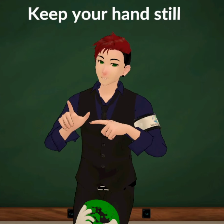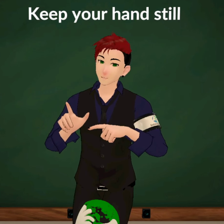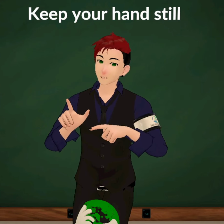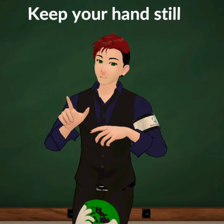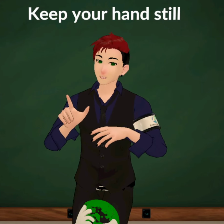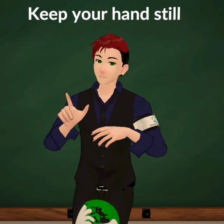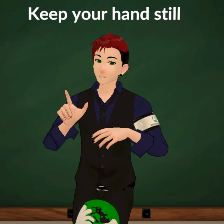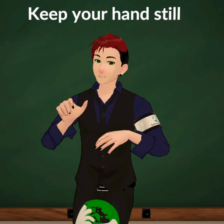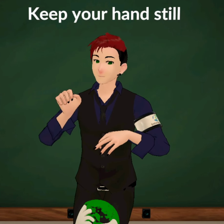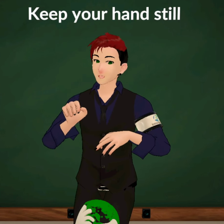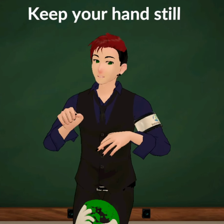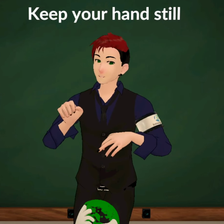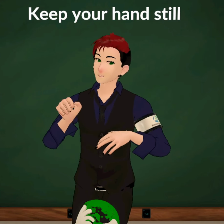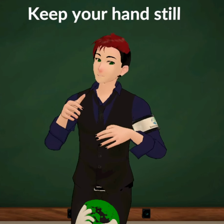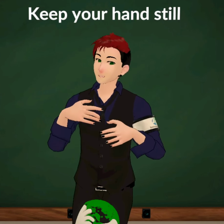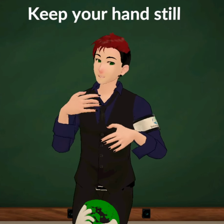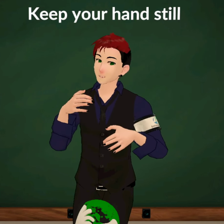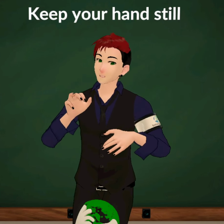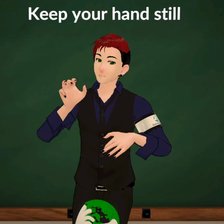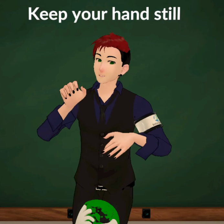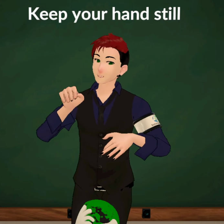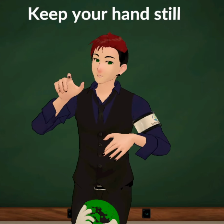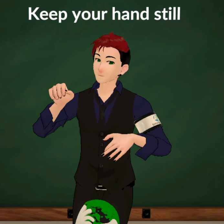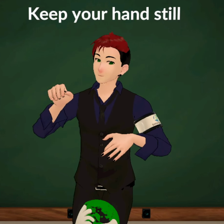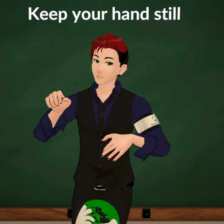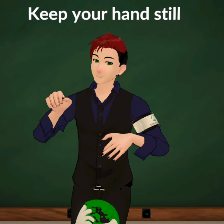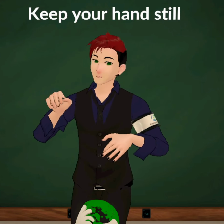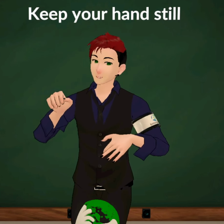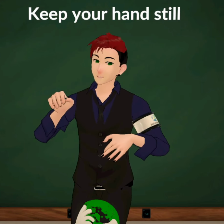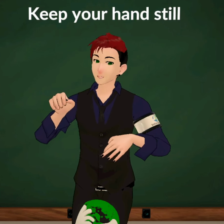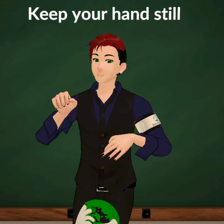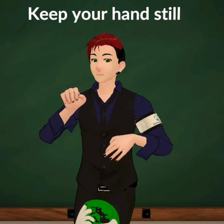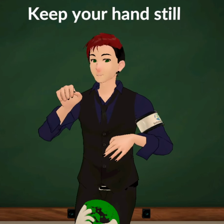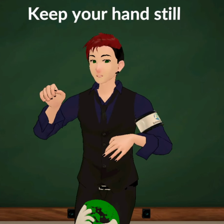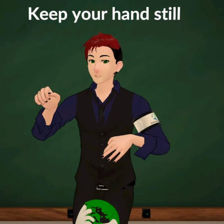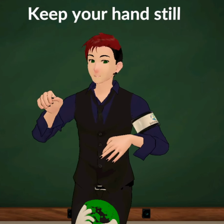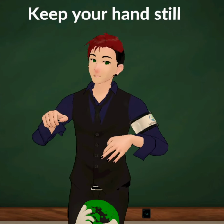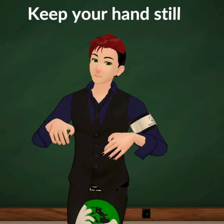your double letters. On S's, it just kind of feels weird to bounce on an S, so you would drag that.